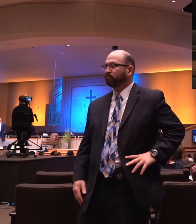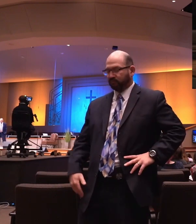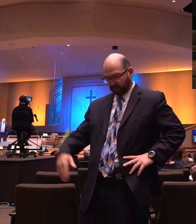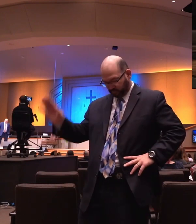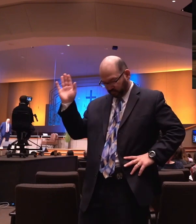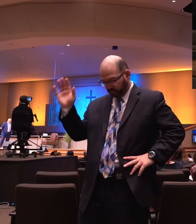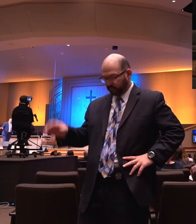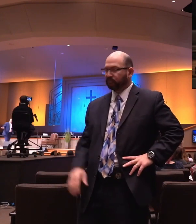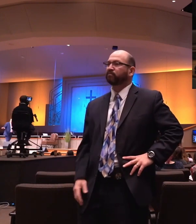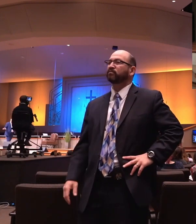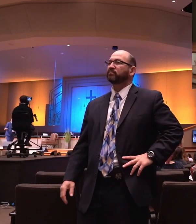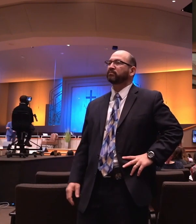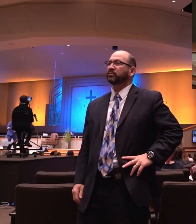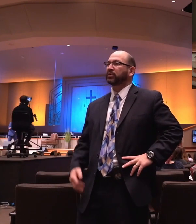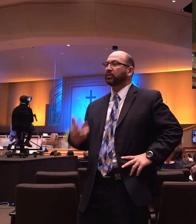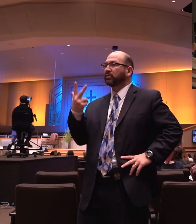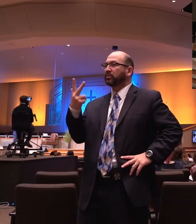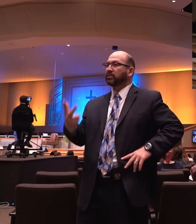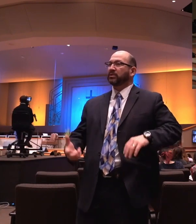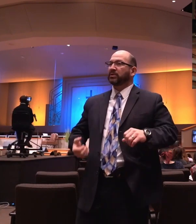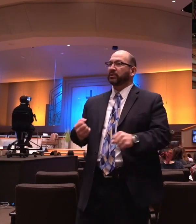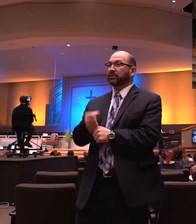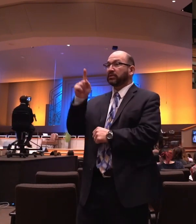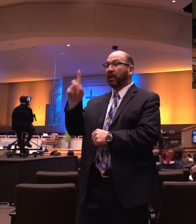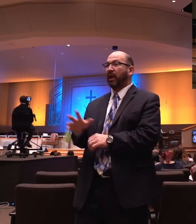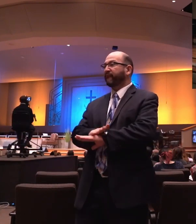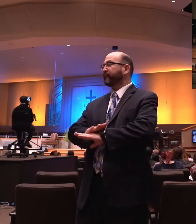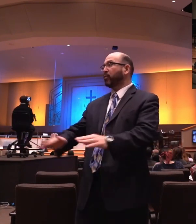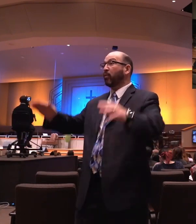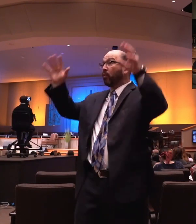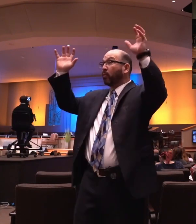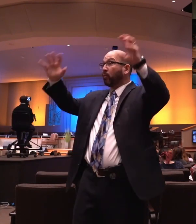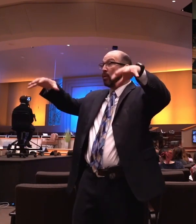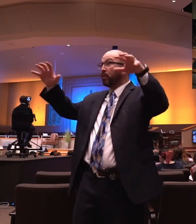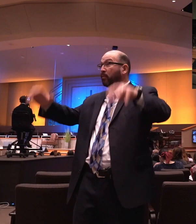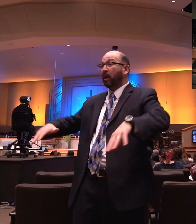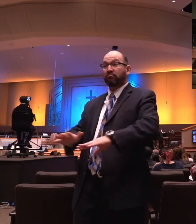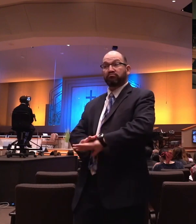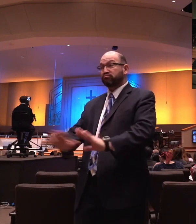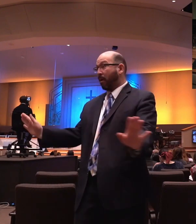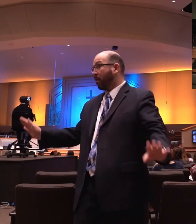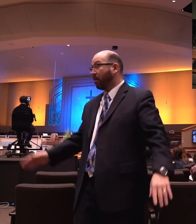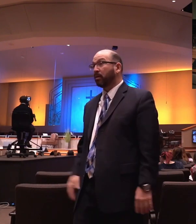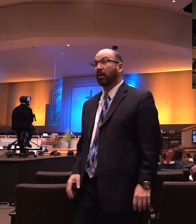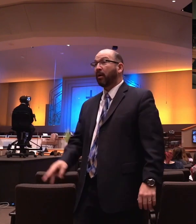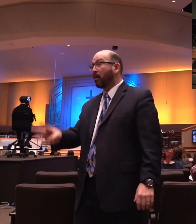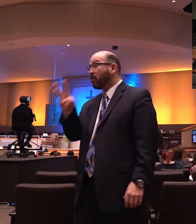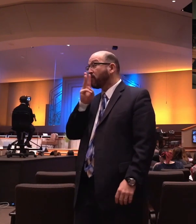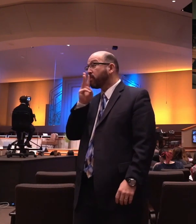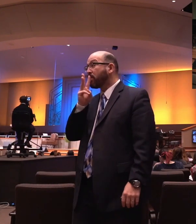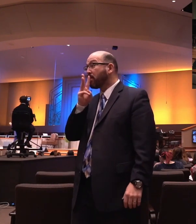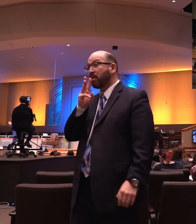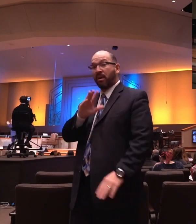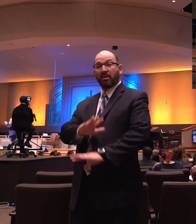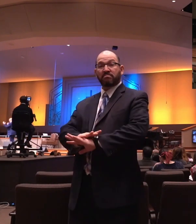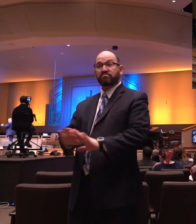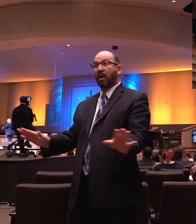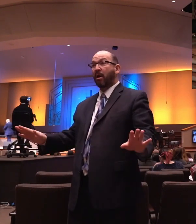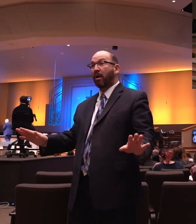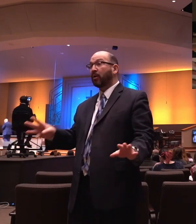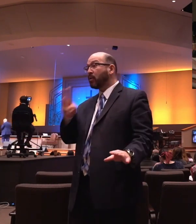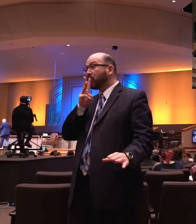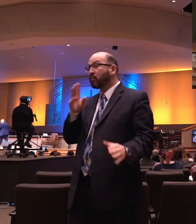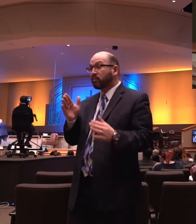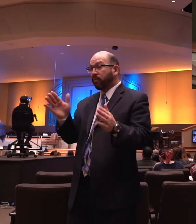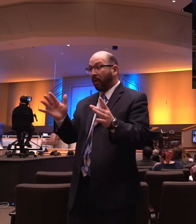And so for three and a half years, it didn't rain. There was no water in the streams. There was no